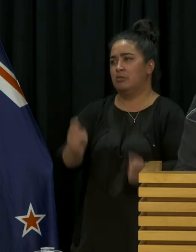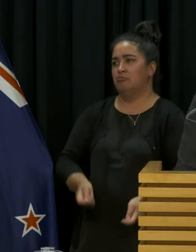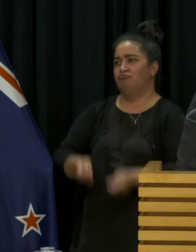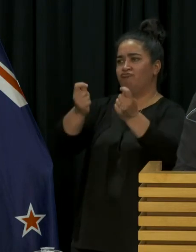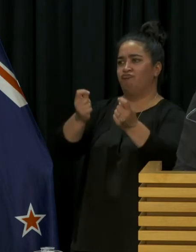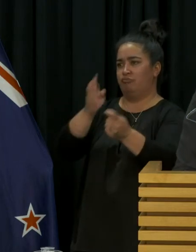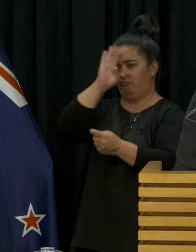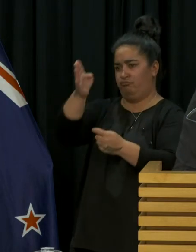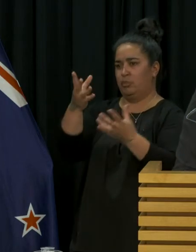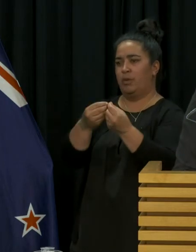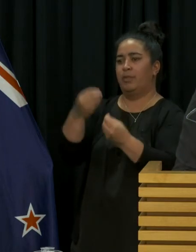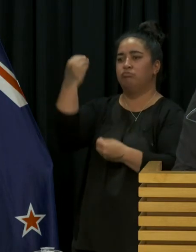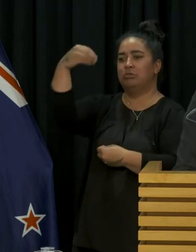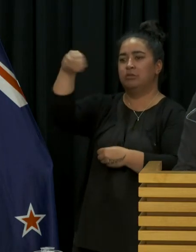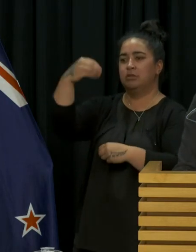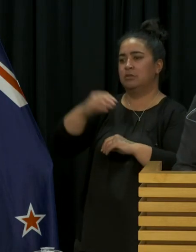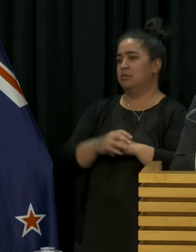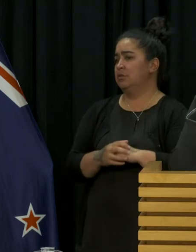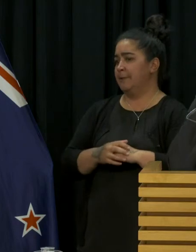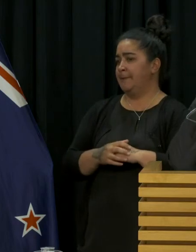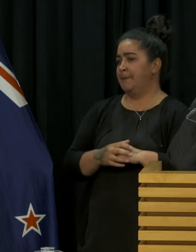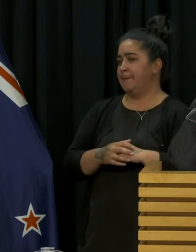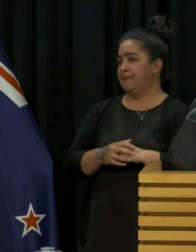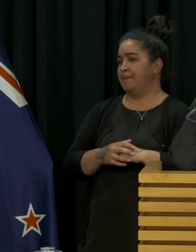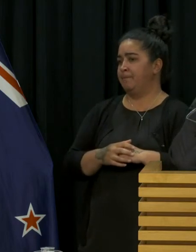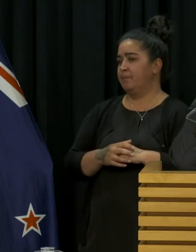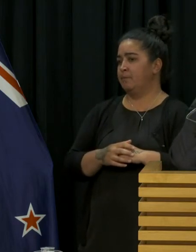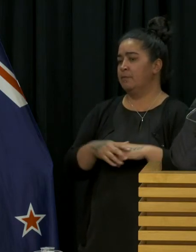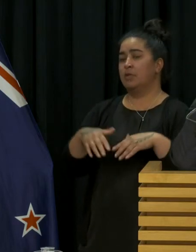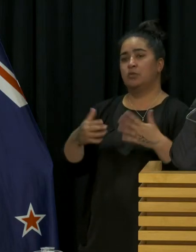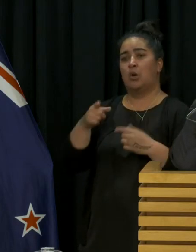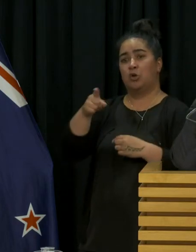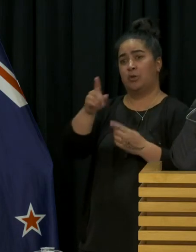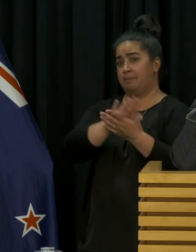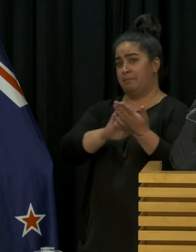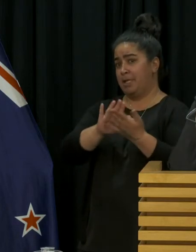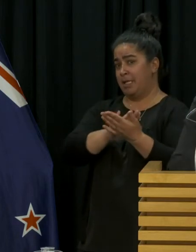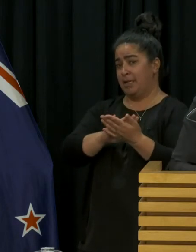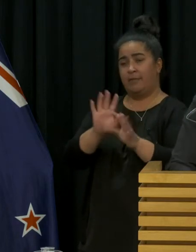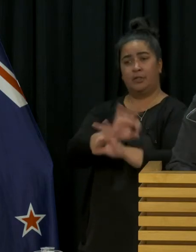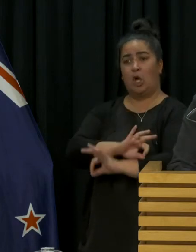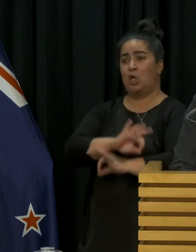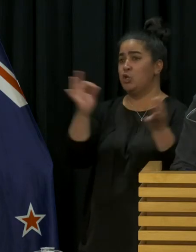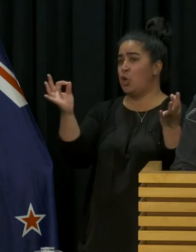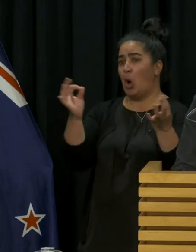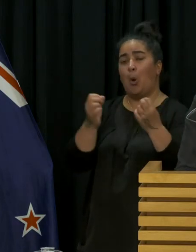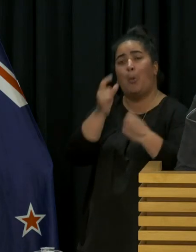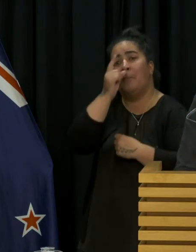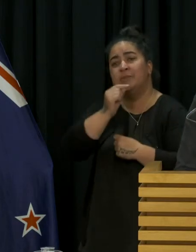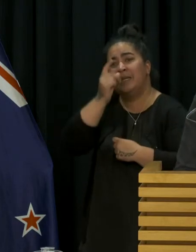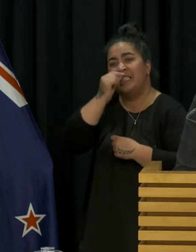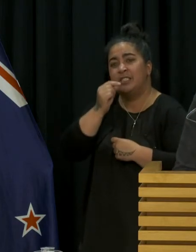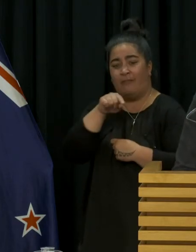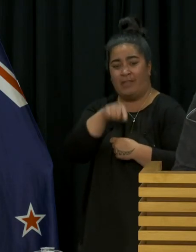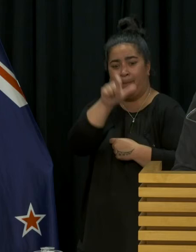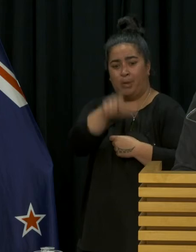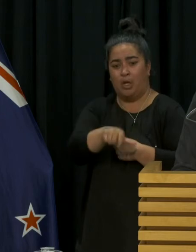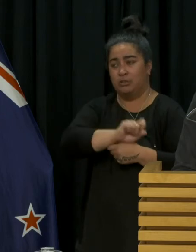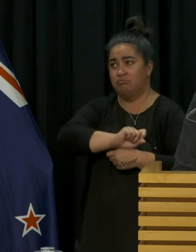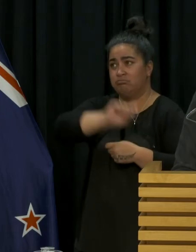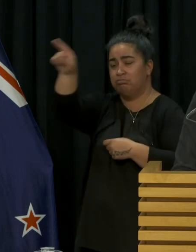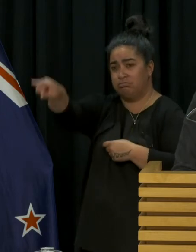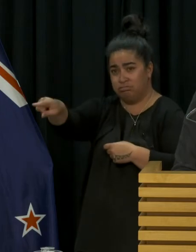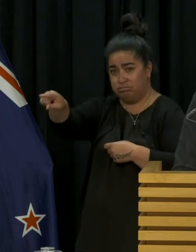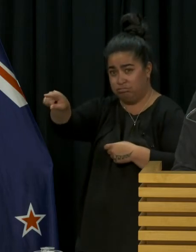President. I've been advised. Do you mean that there's no chance of extradition in this case? I would want to go